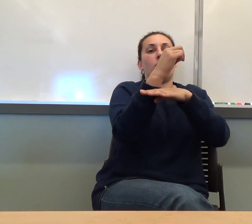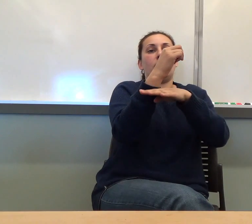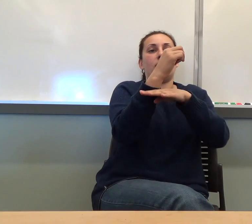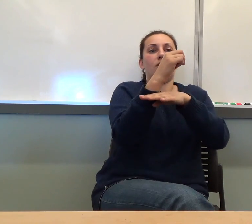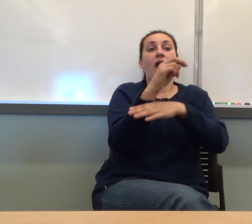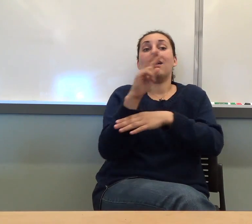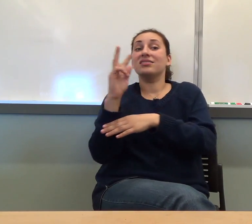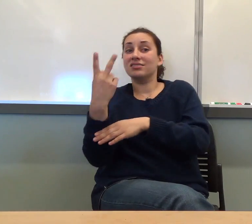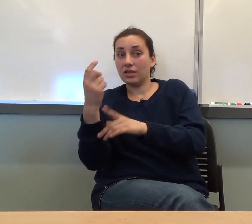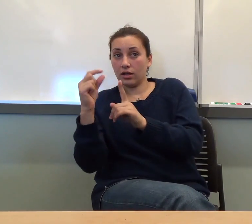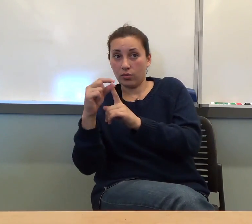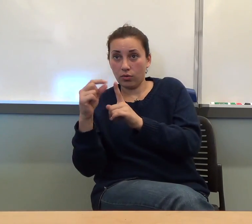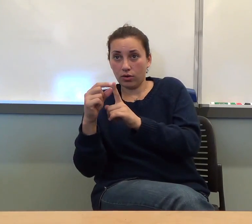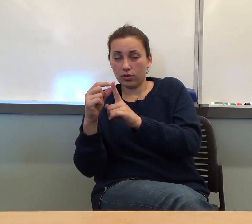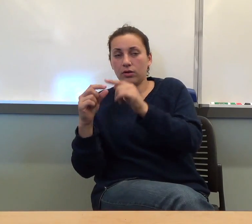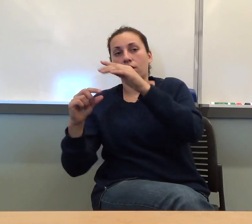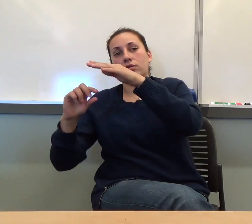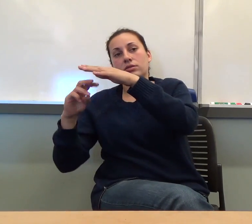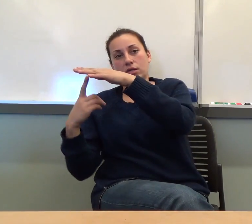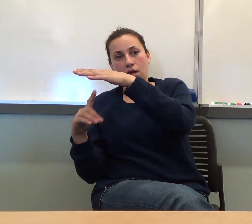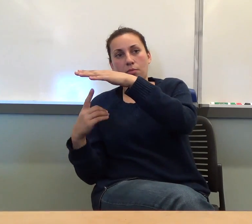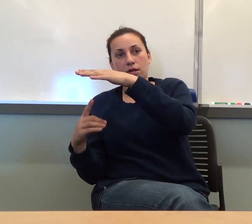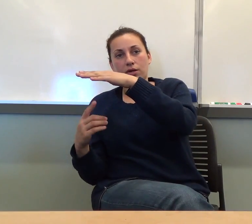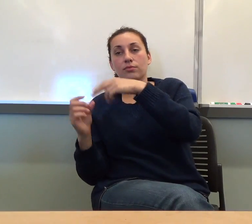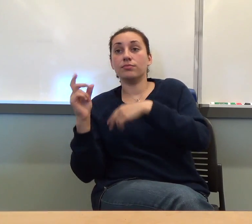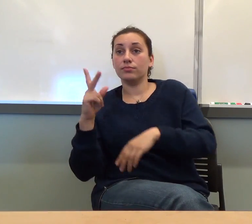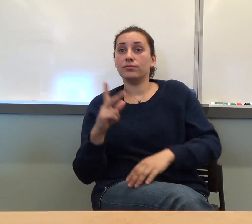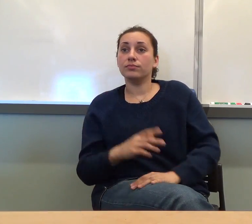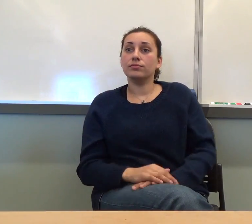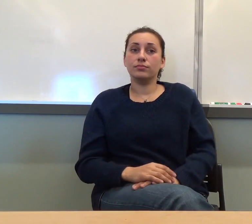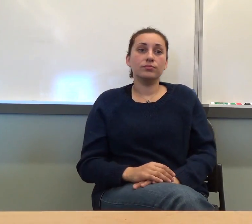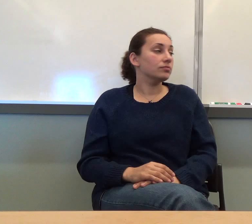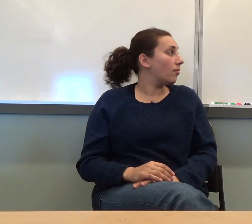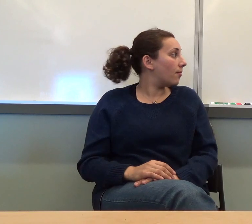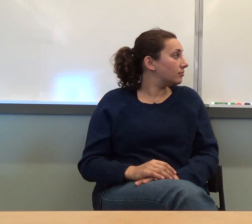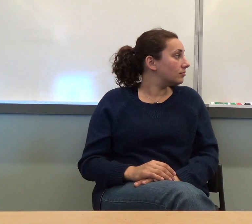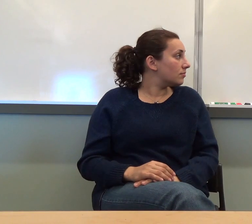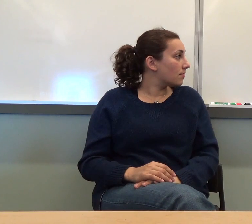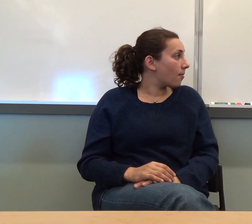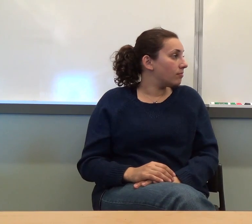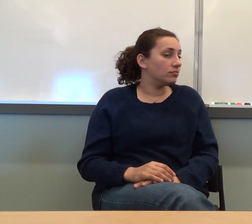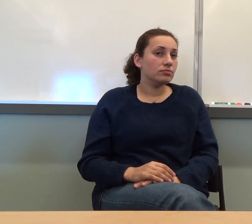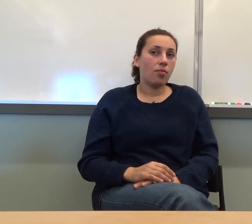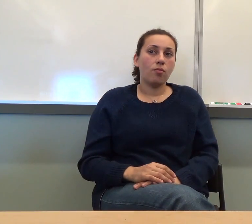that out. So it's 125 divided by 20, and that turns out to be